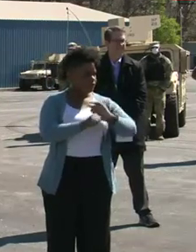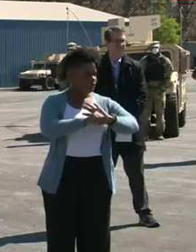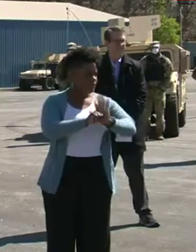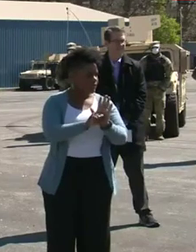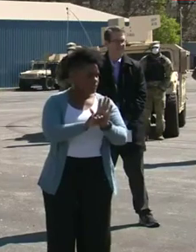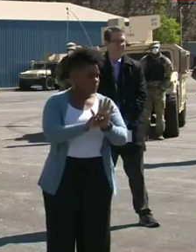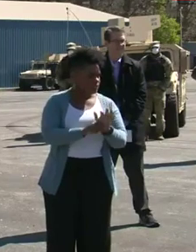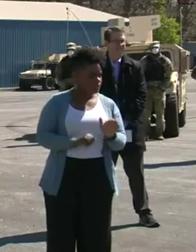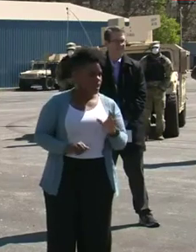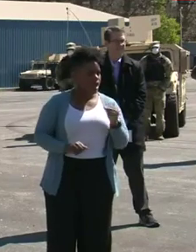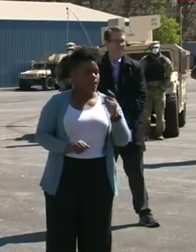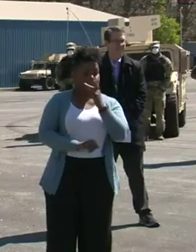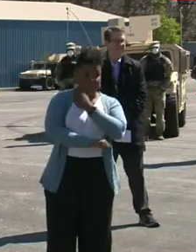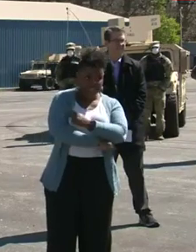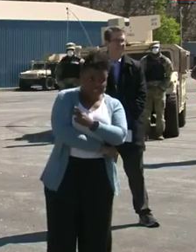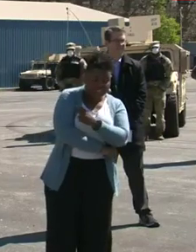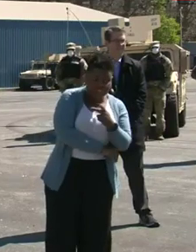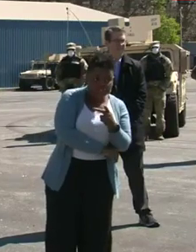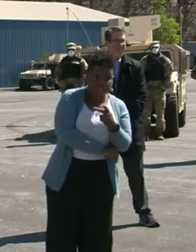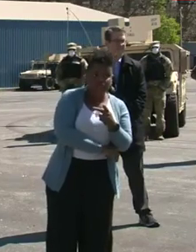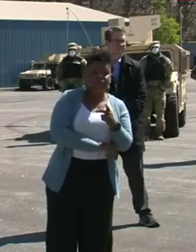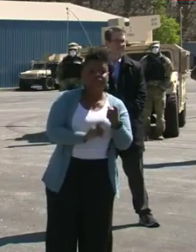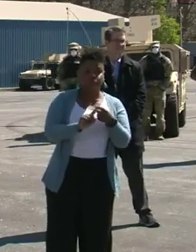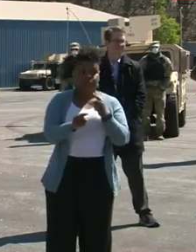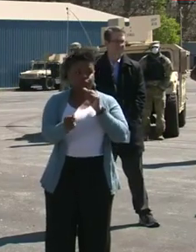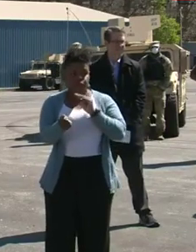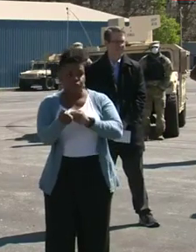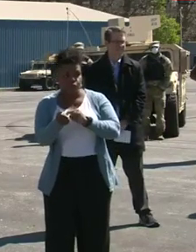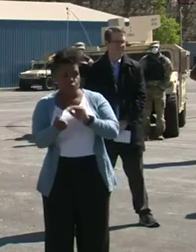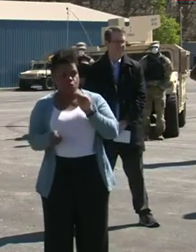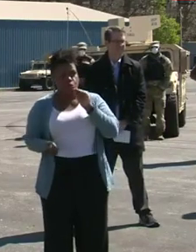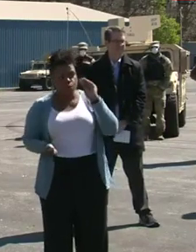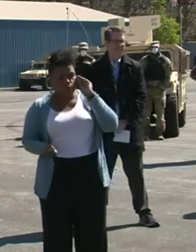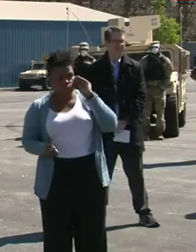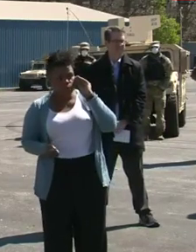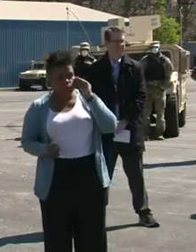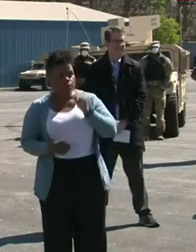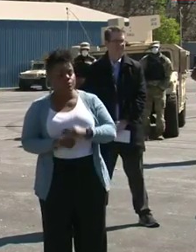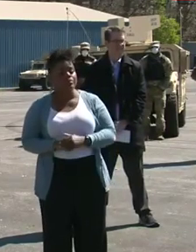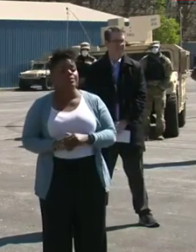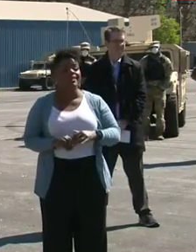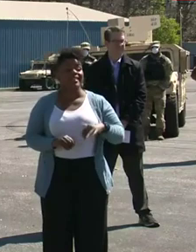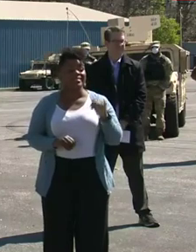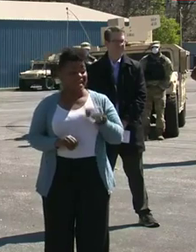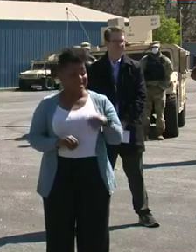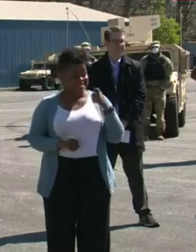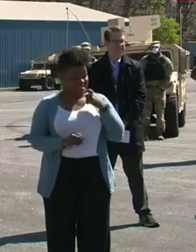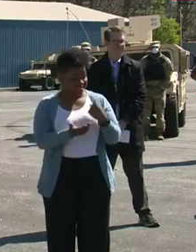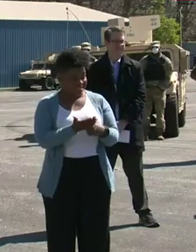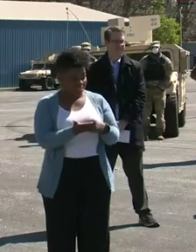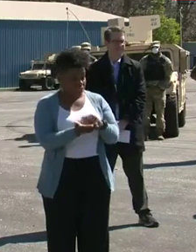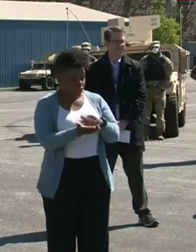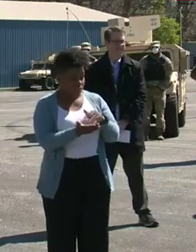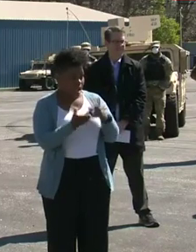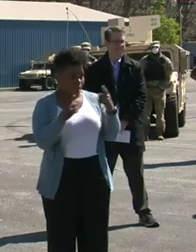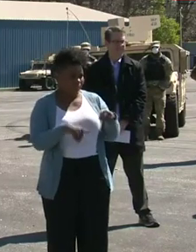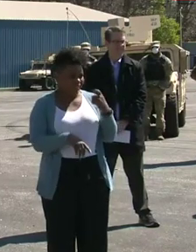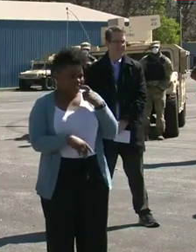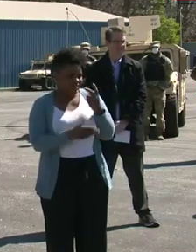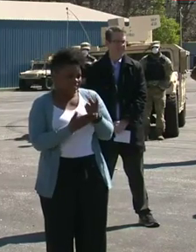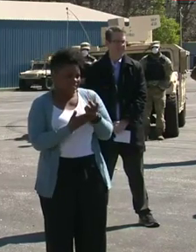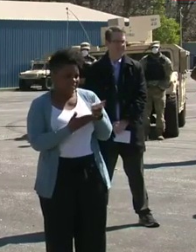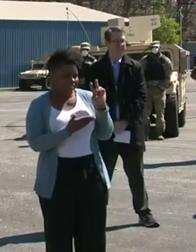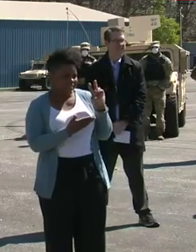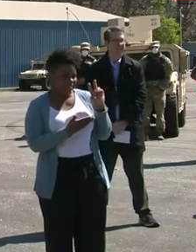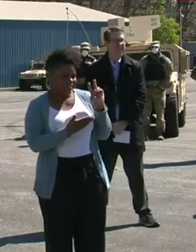and in the nursing home. The case that you're referring to related to the physician happened several weeks ago, and so any of the patients and the